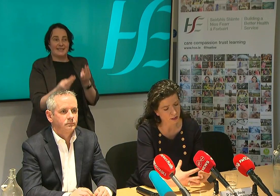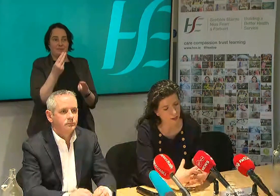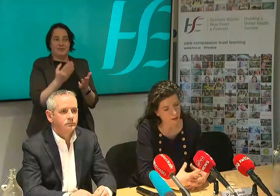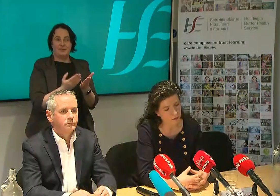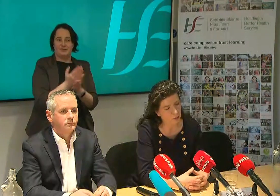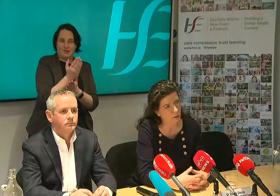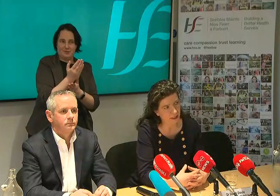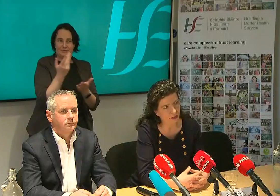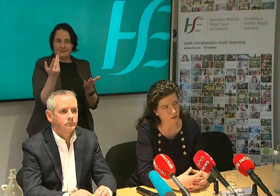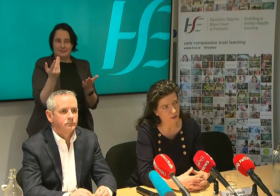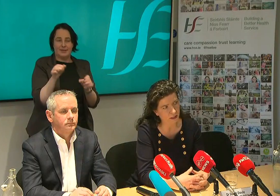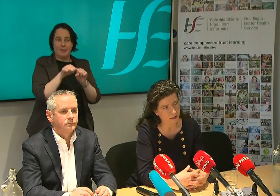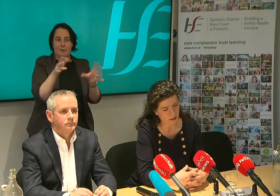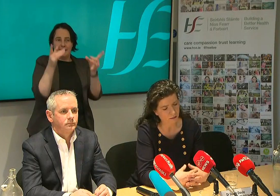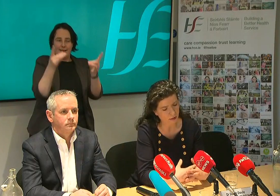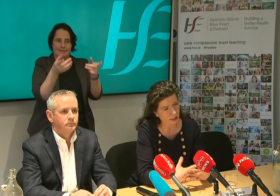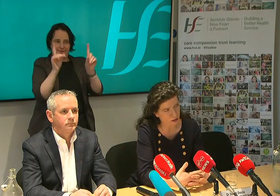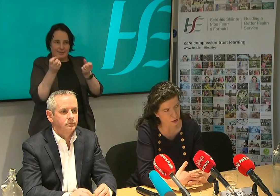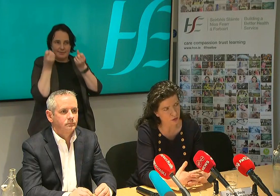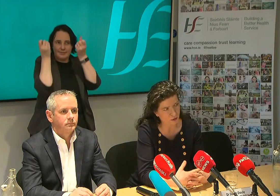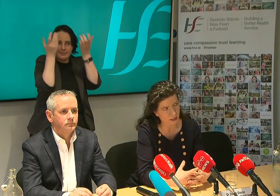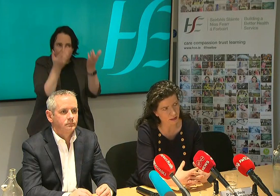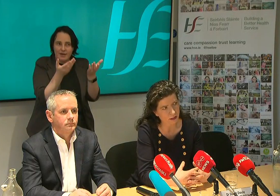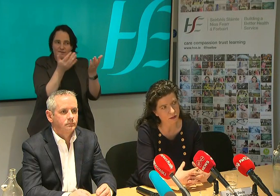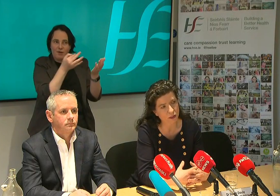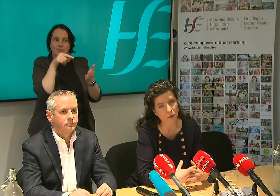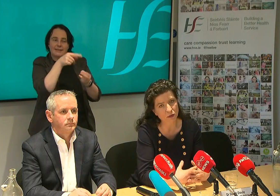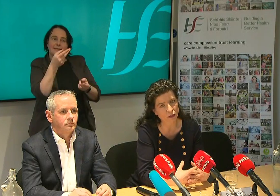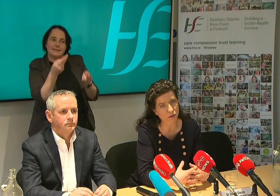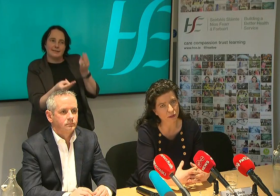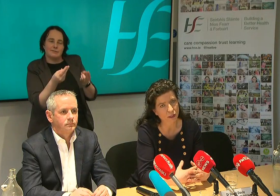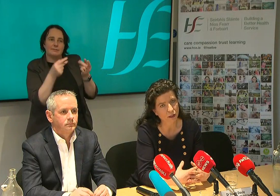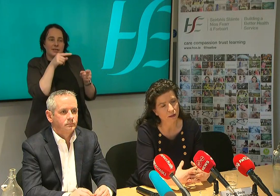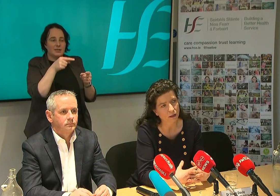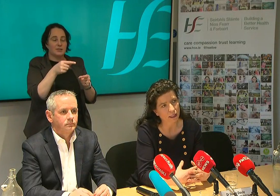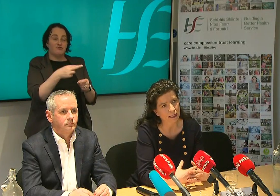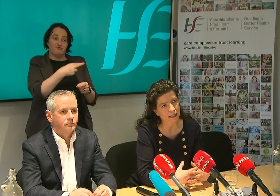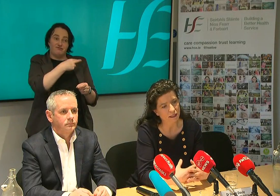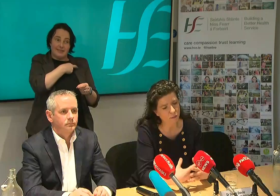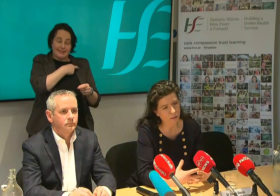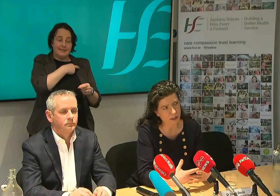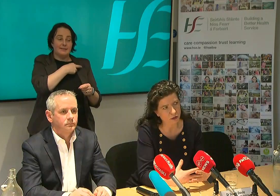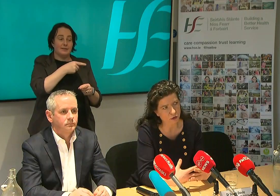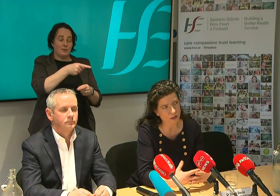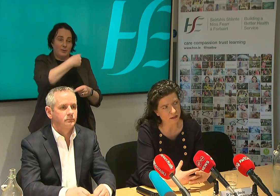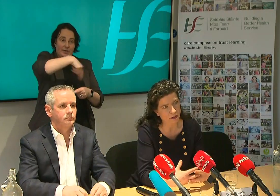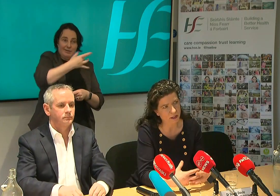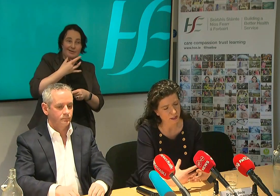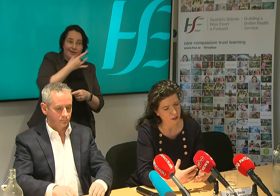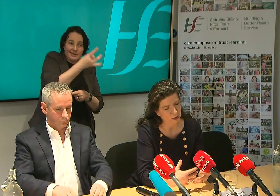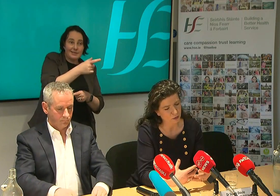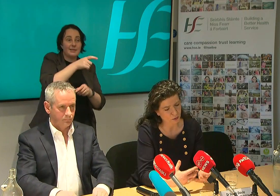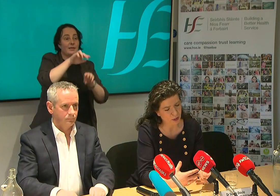and public health advice ensues from that. So I suppose what we're asking people is to trust